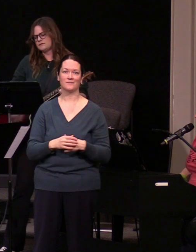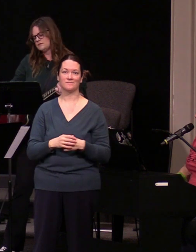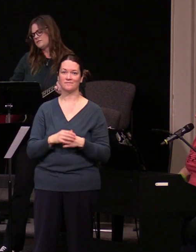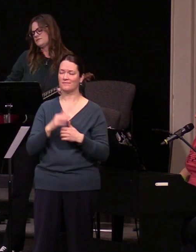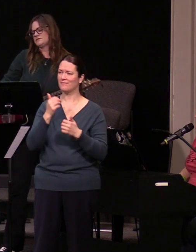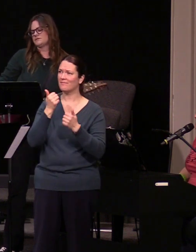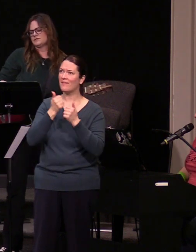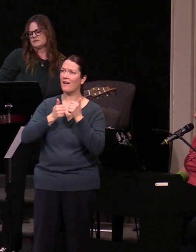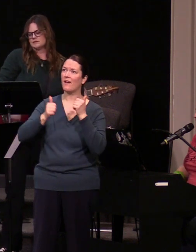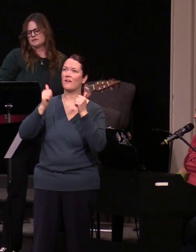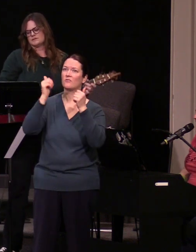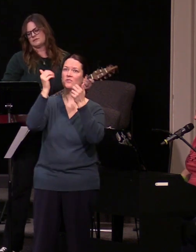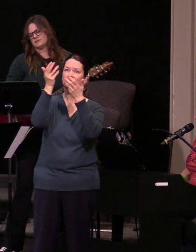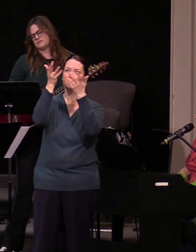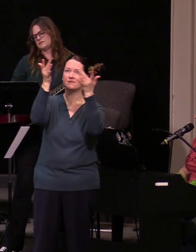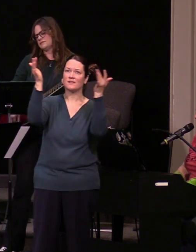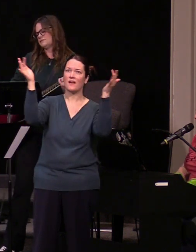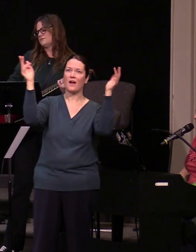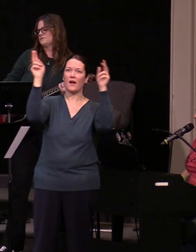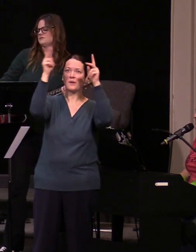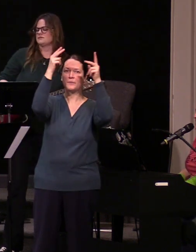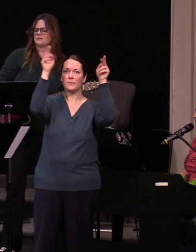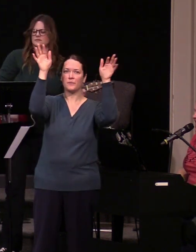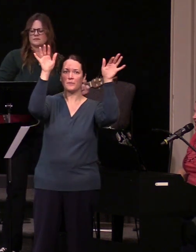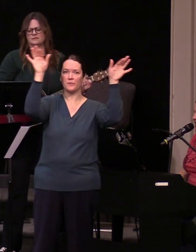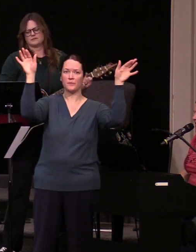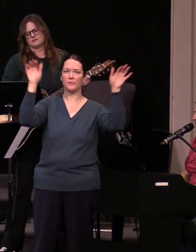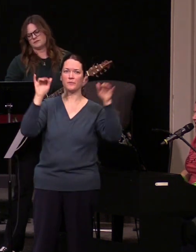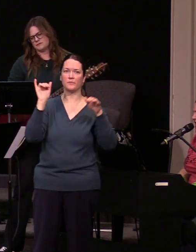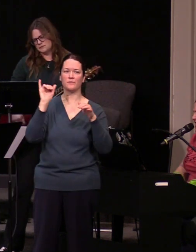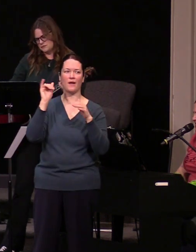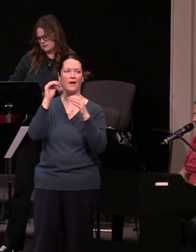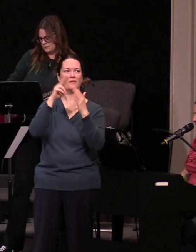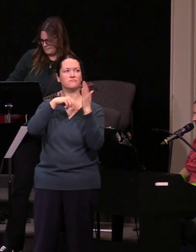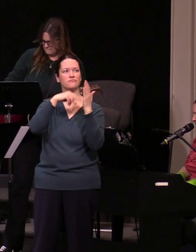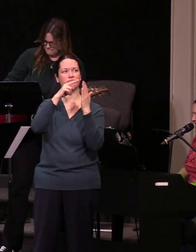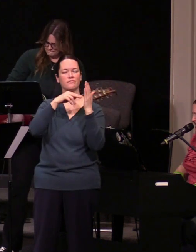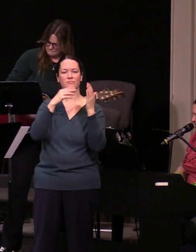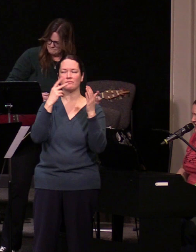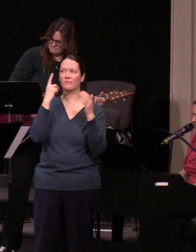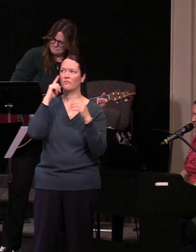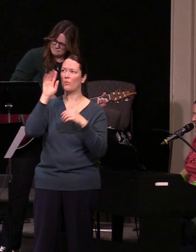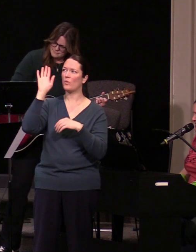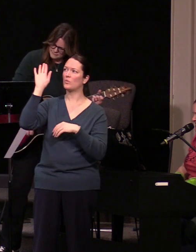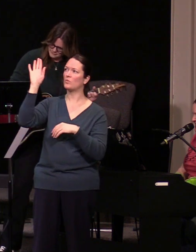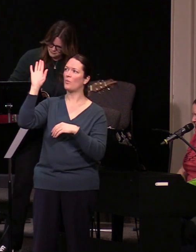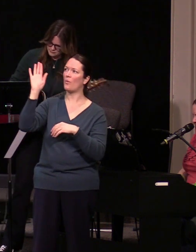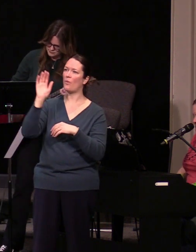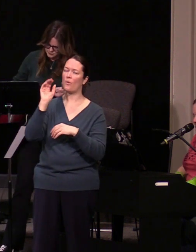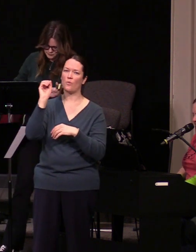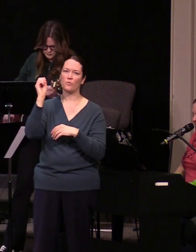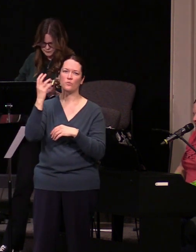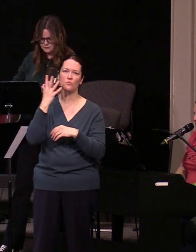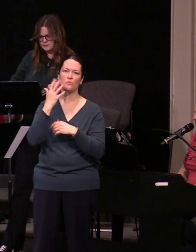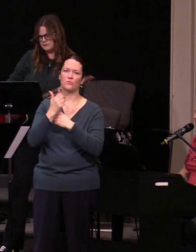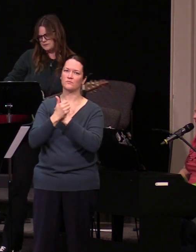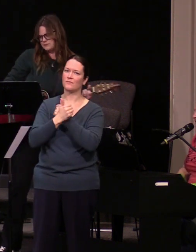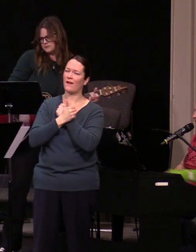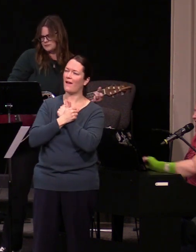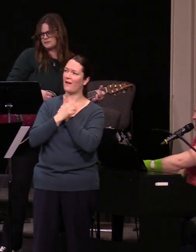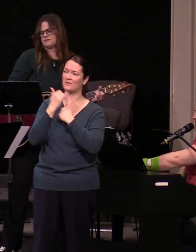Every painted sky, a canvas of your grace.